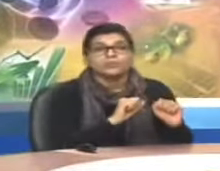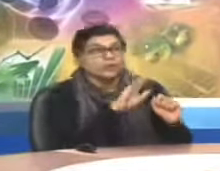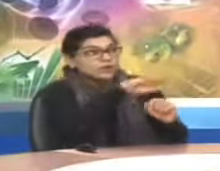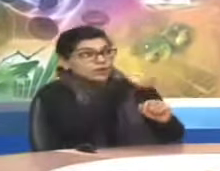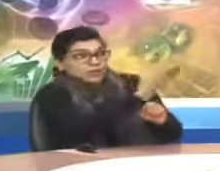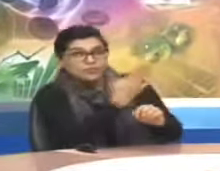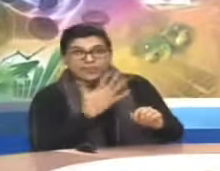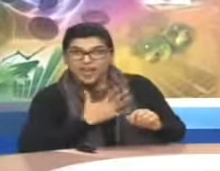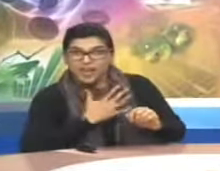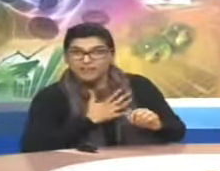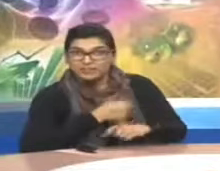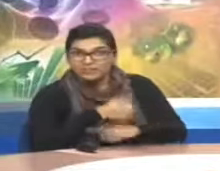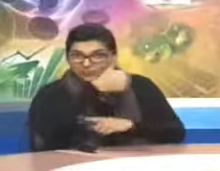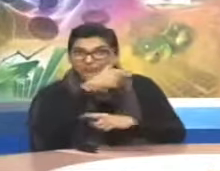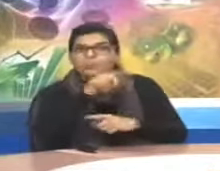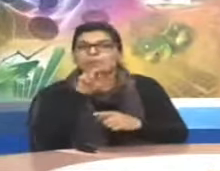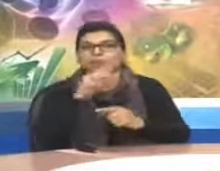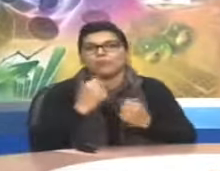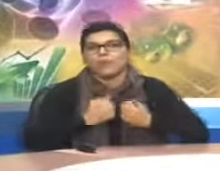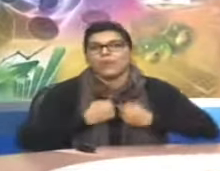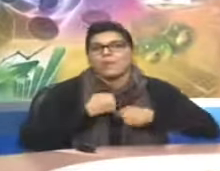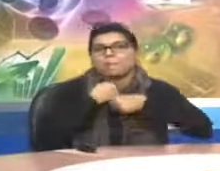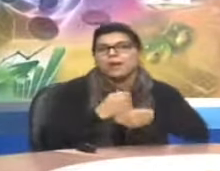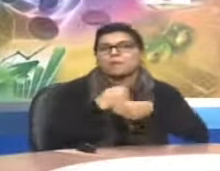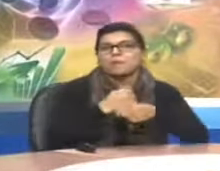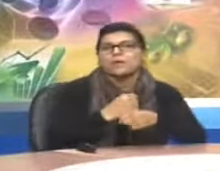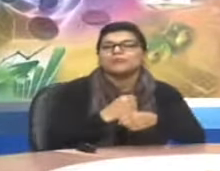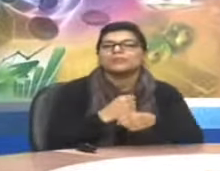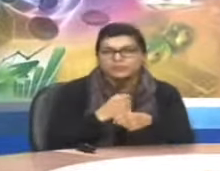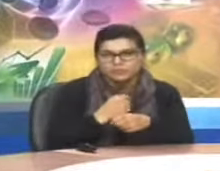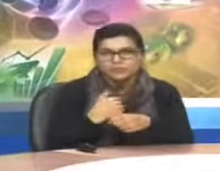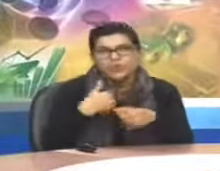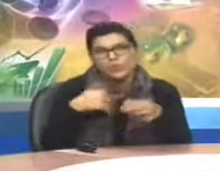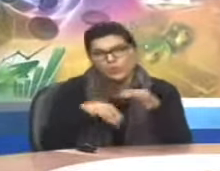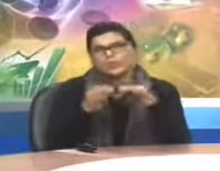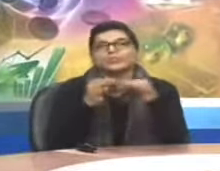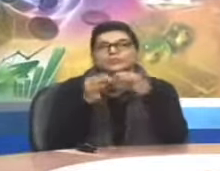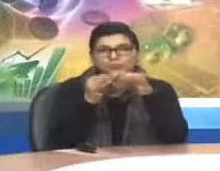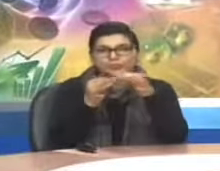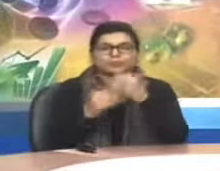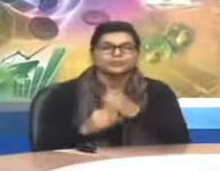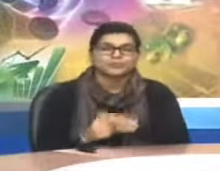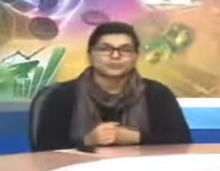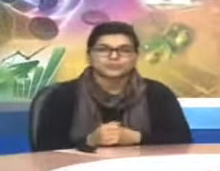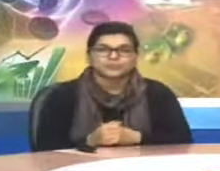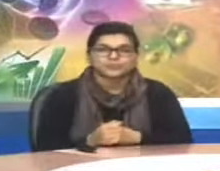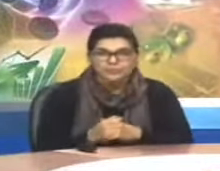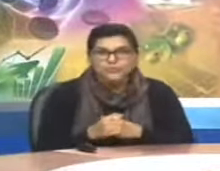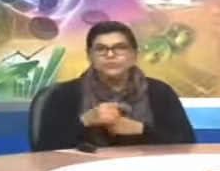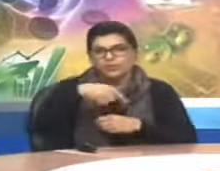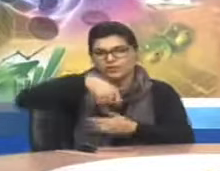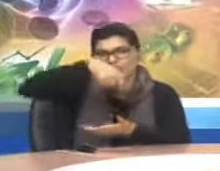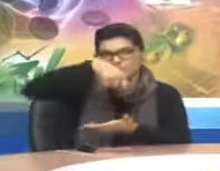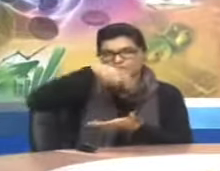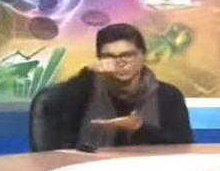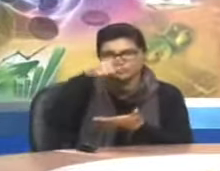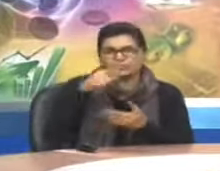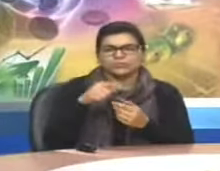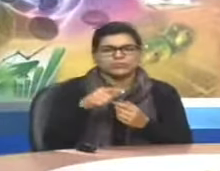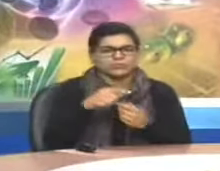So a thumbs up picture shows that it is a good thing, and thumb down picture shows it's a bad thing. It can